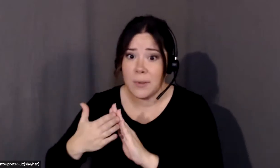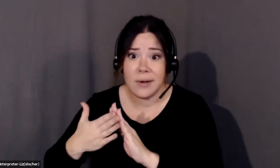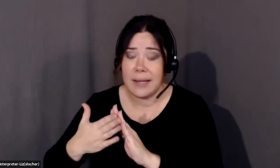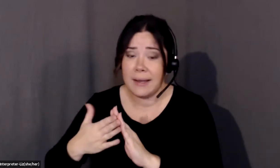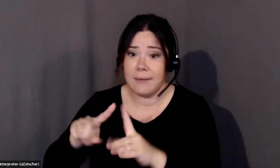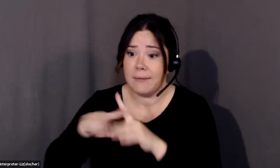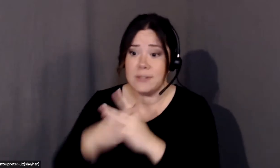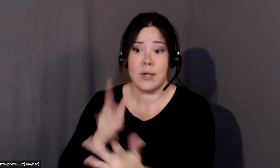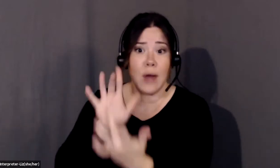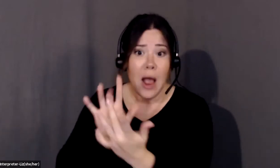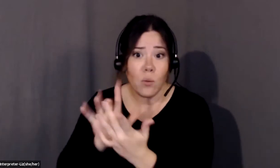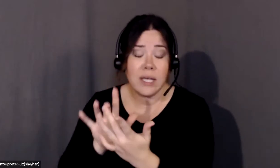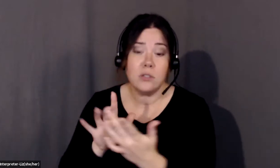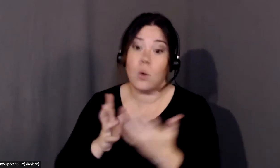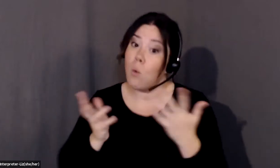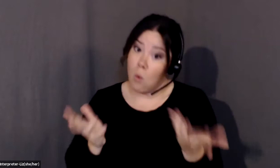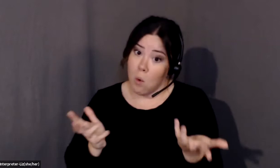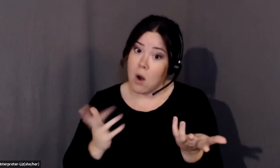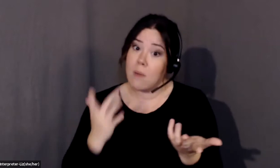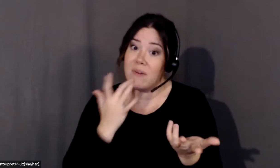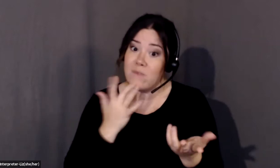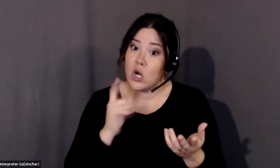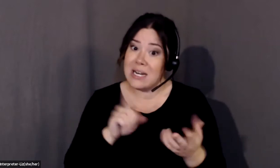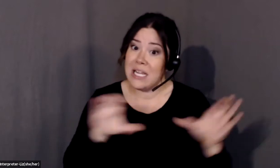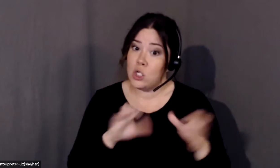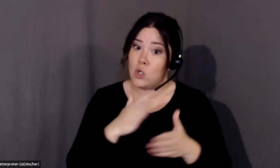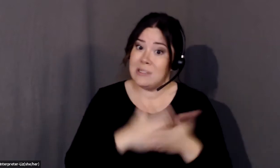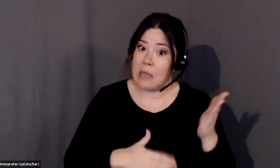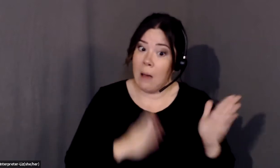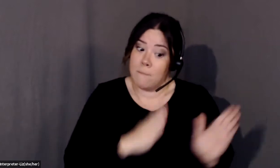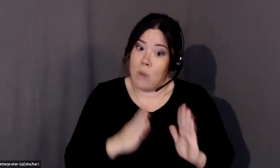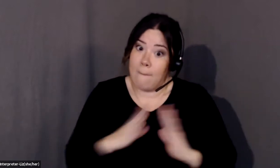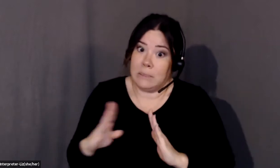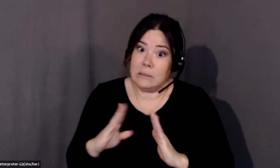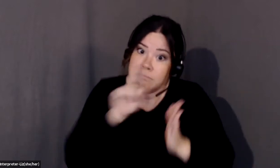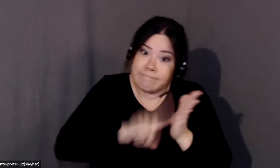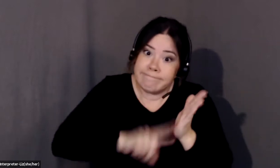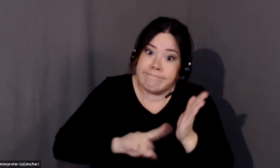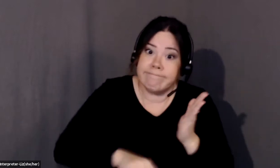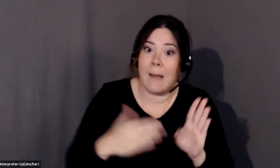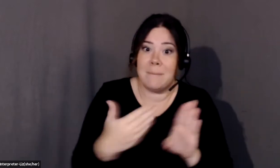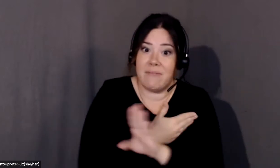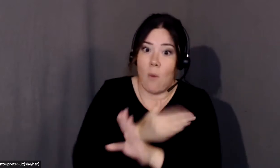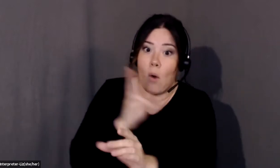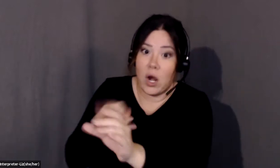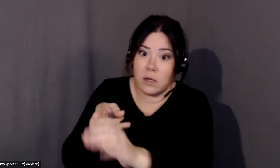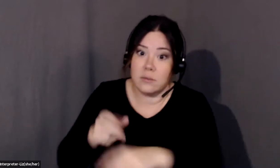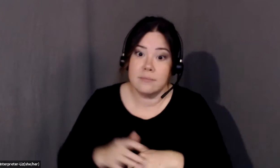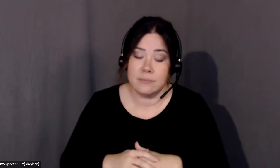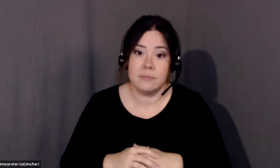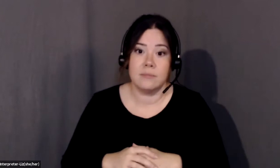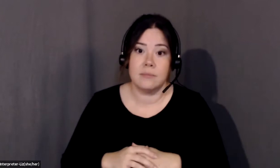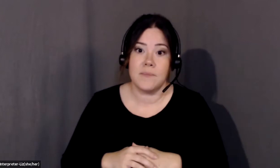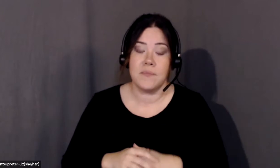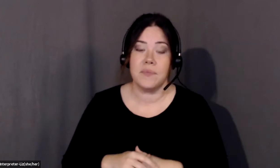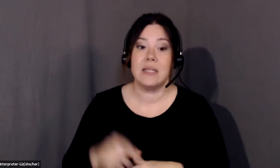outreach, or do we need to do some preparation before we go? So here are some questions we put